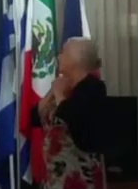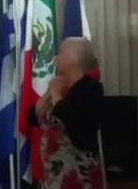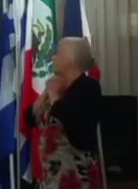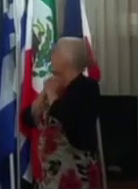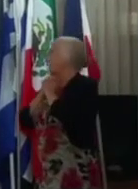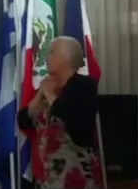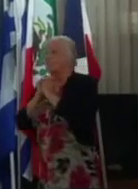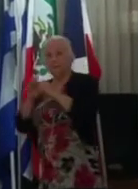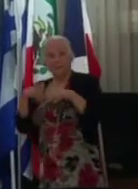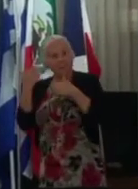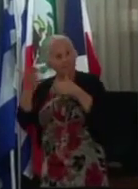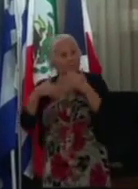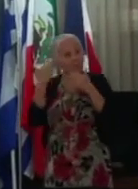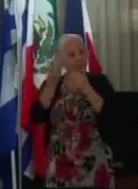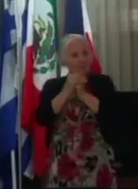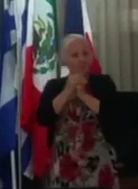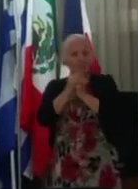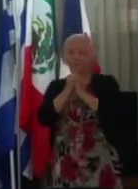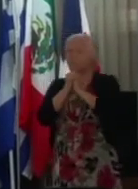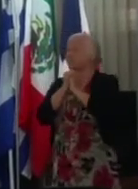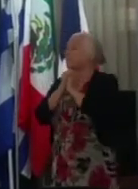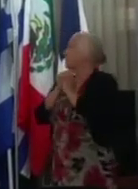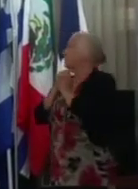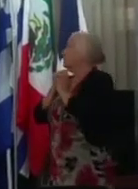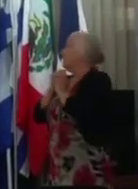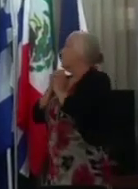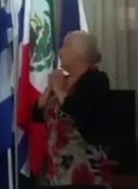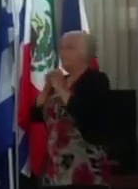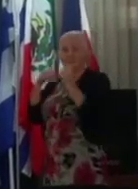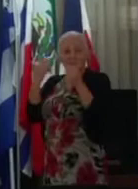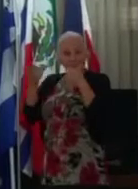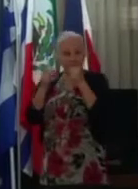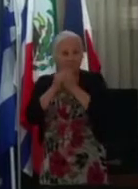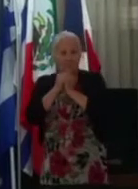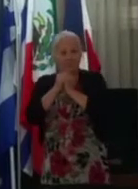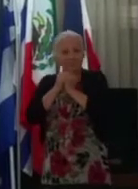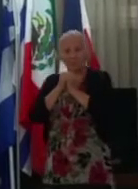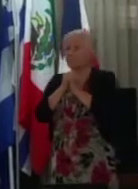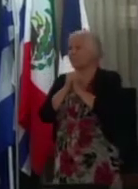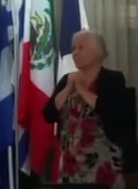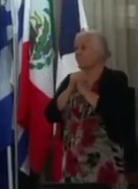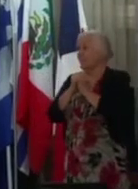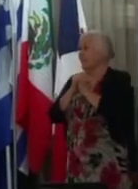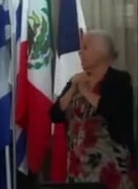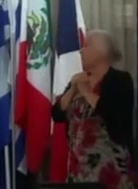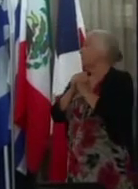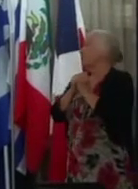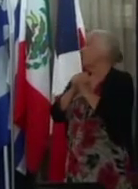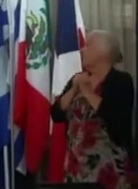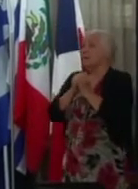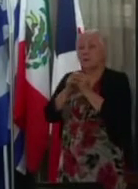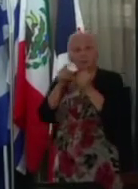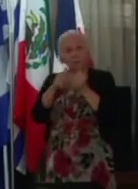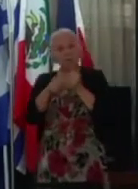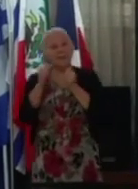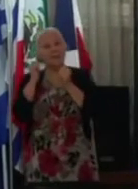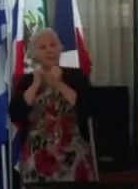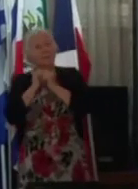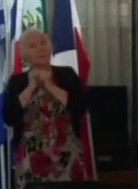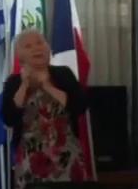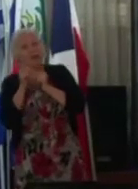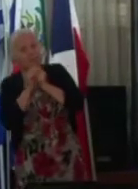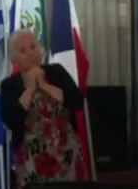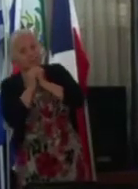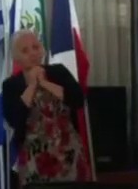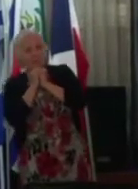while we were eating dinner, mientras estaba comiendo comida, Nancy told me, Nancy me dice, that God wanted her to go to Toronto. Que Dios quería